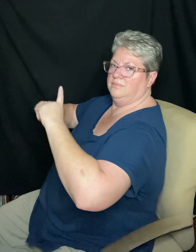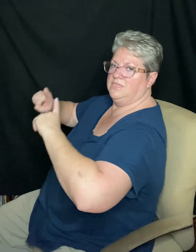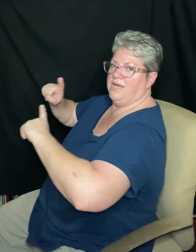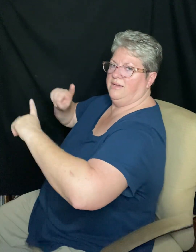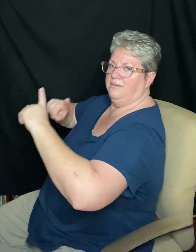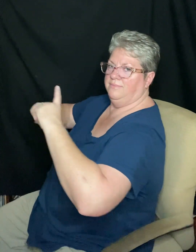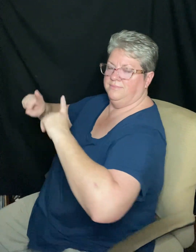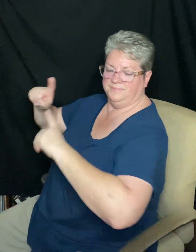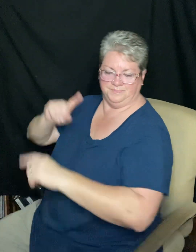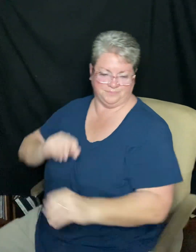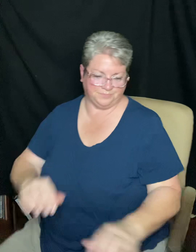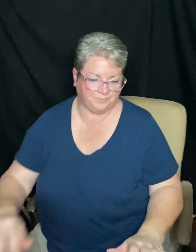Sign.